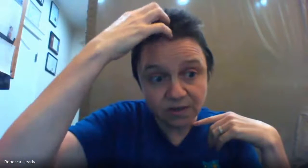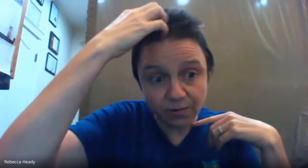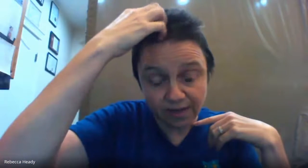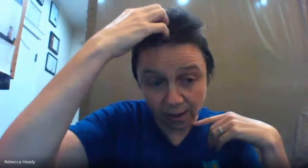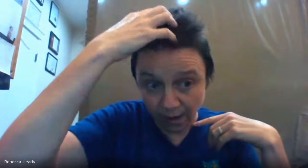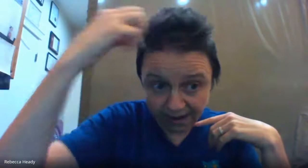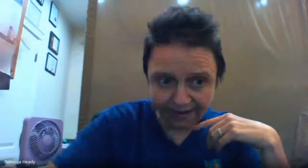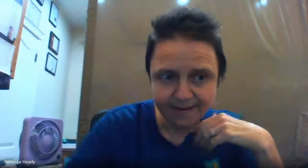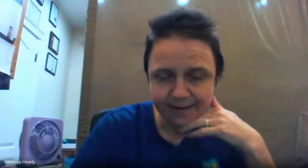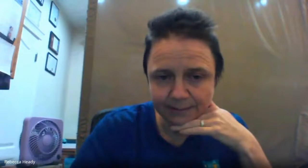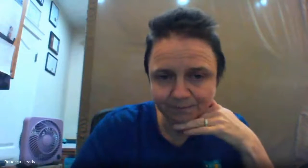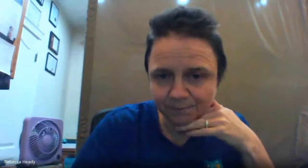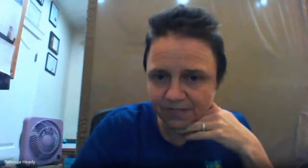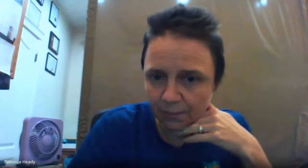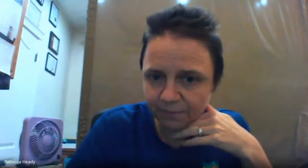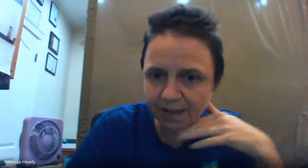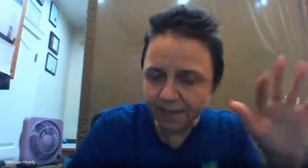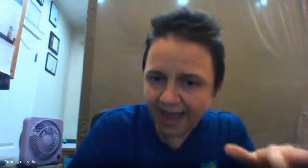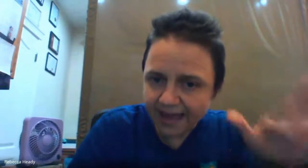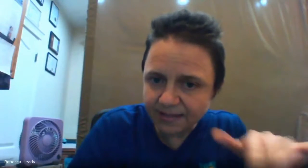way. So, yep, hey, to get their attention.